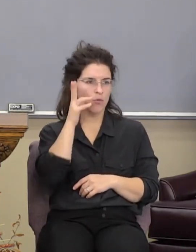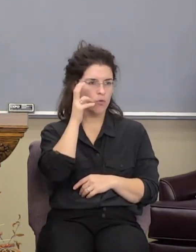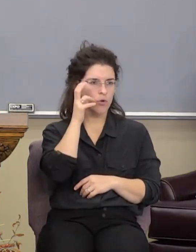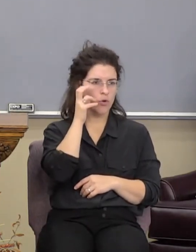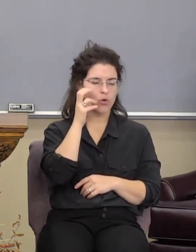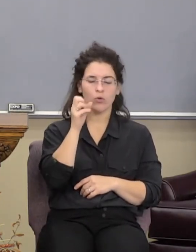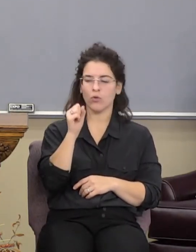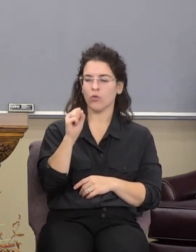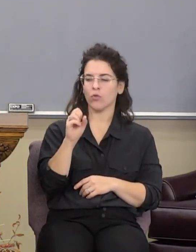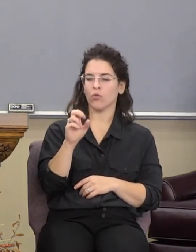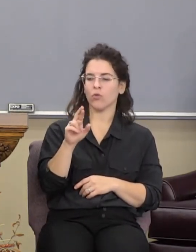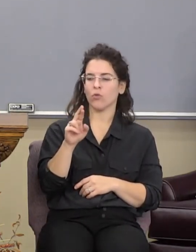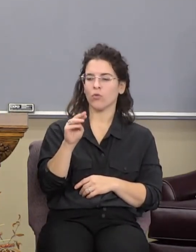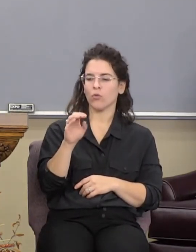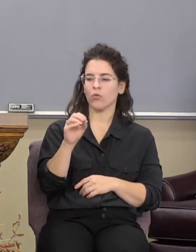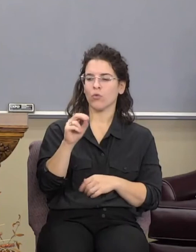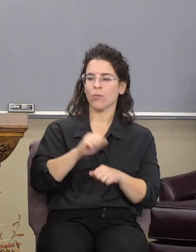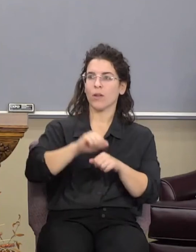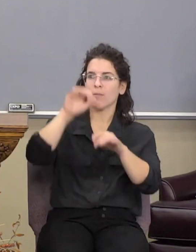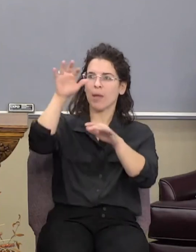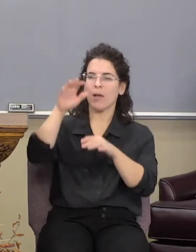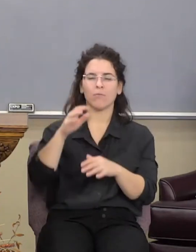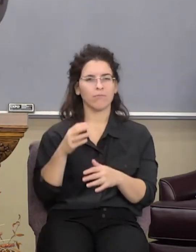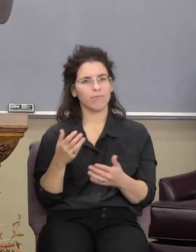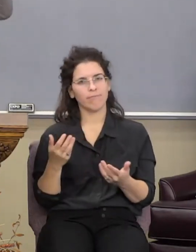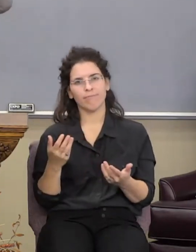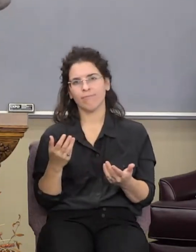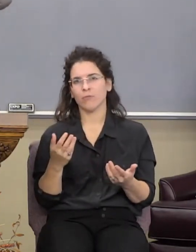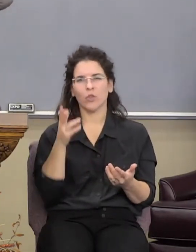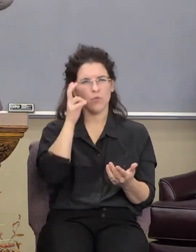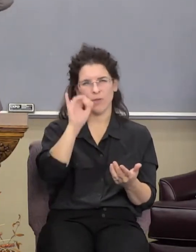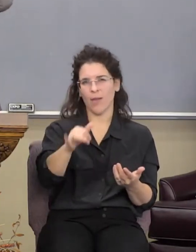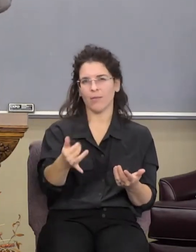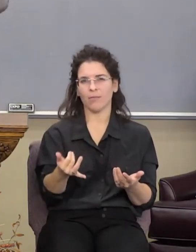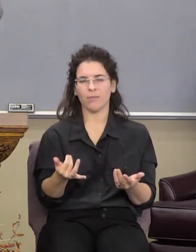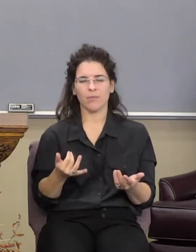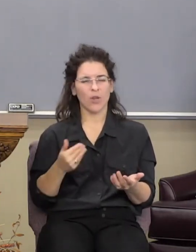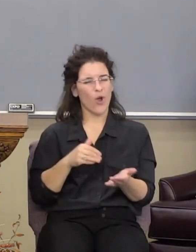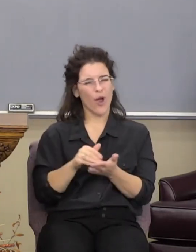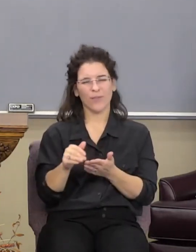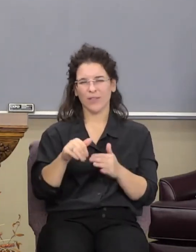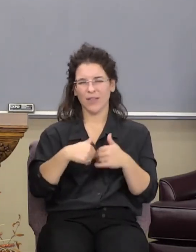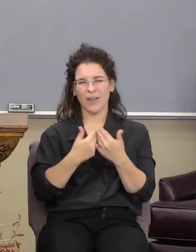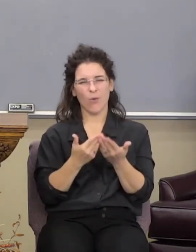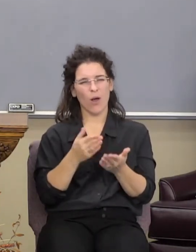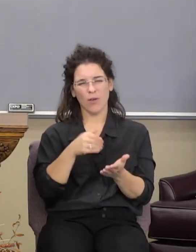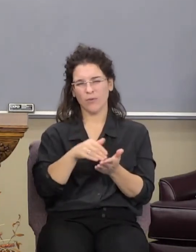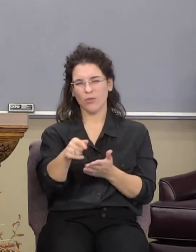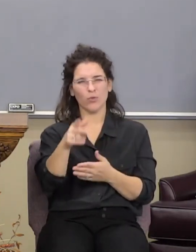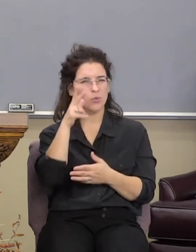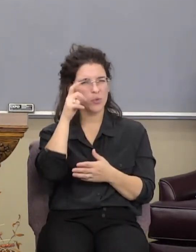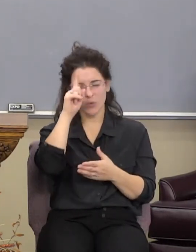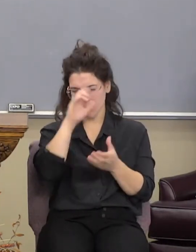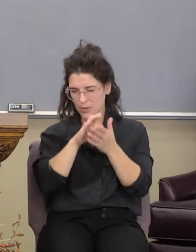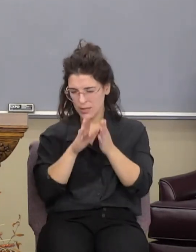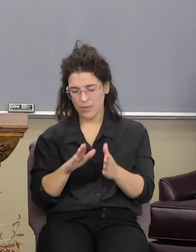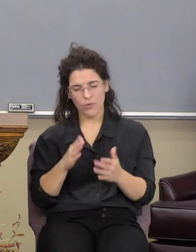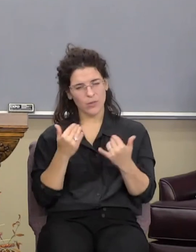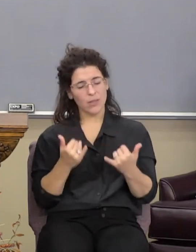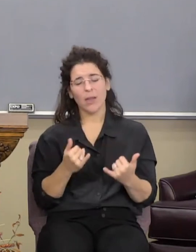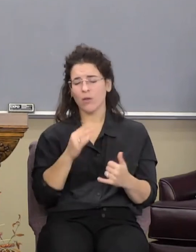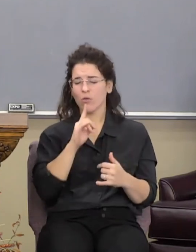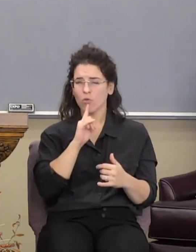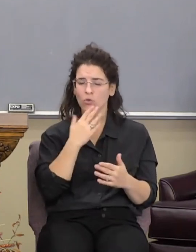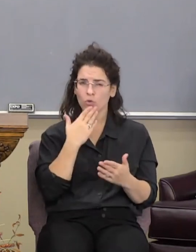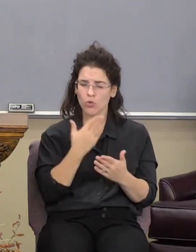right? Inevitably, how often do you have believers today, well-intentioned, so